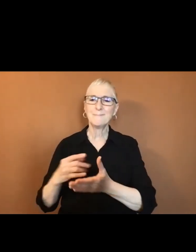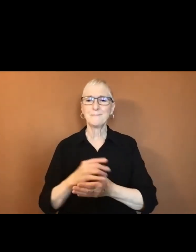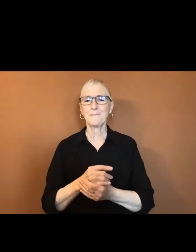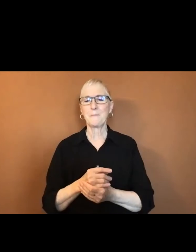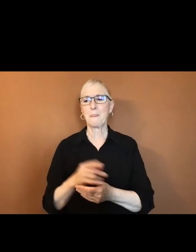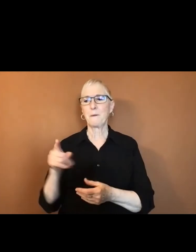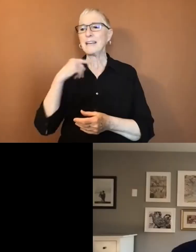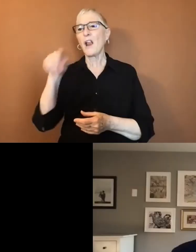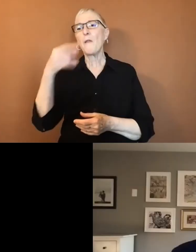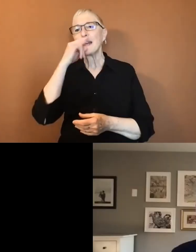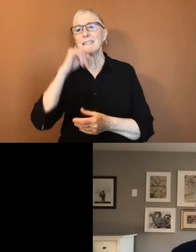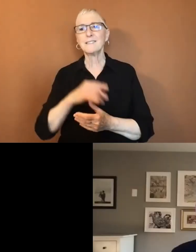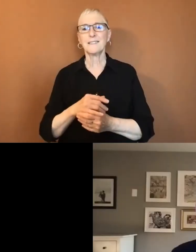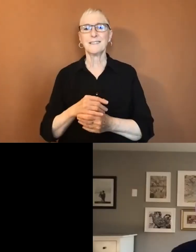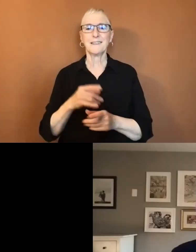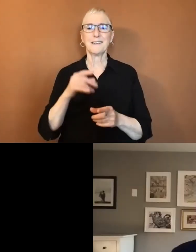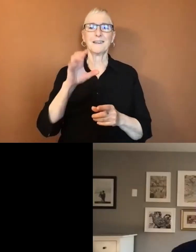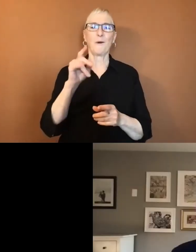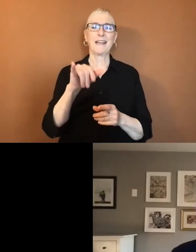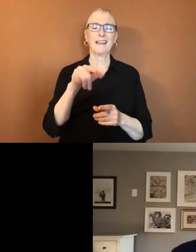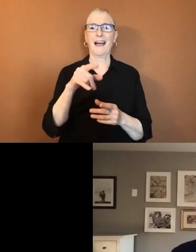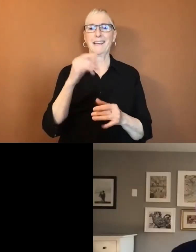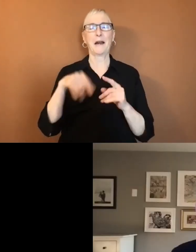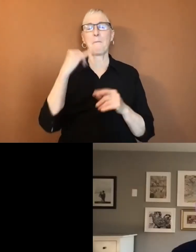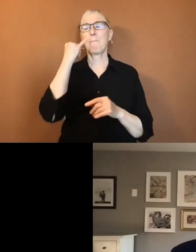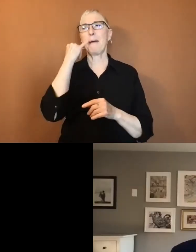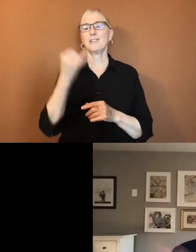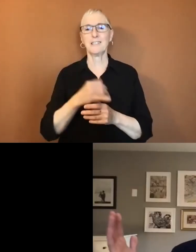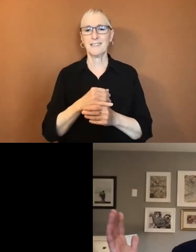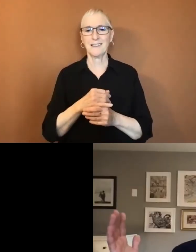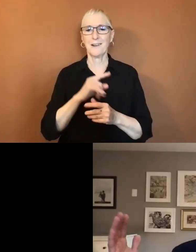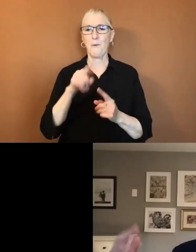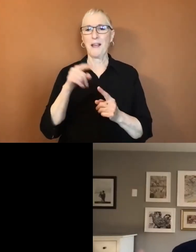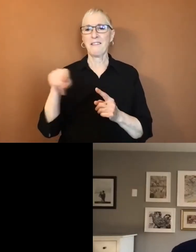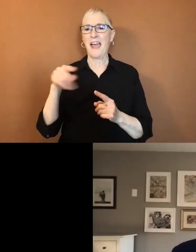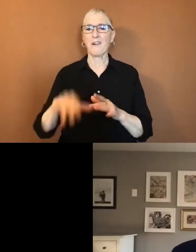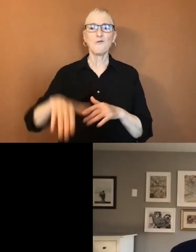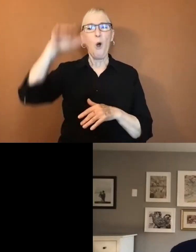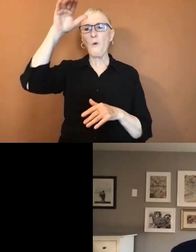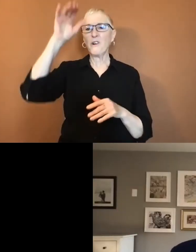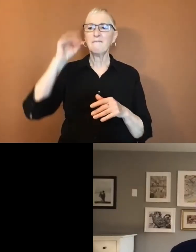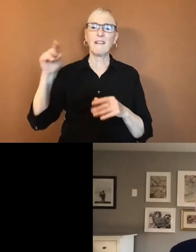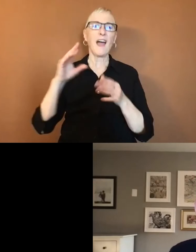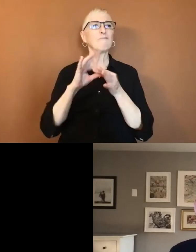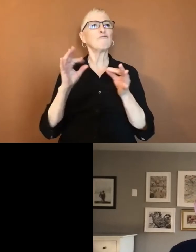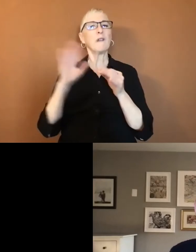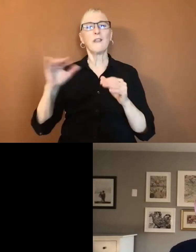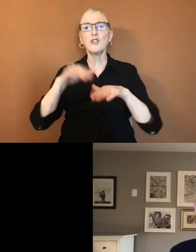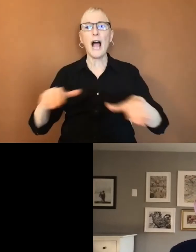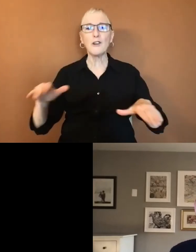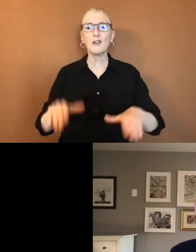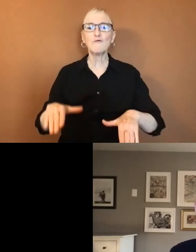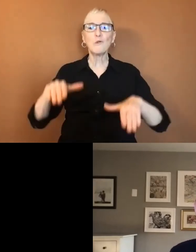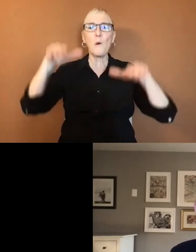other kids. Yeah, I can't even imagine, when they're fully grown and they talk about their childhood and growing up and